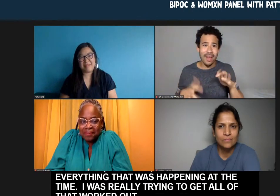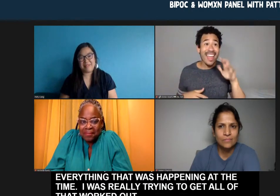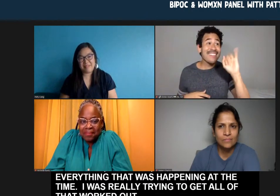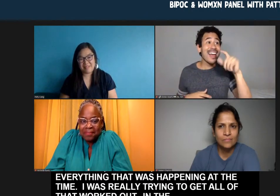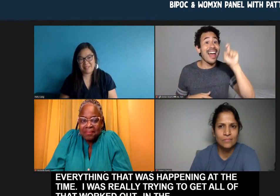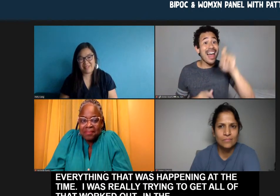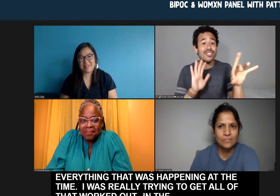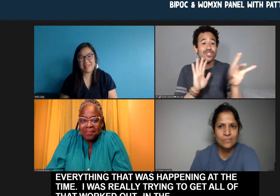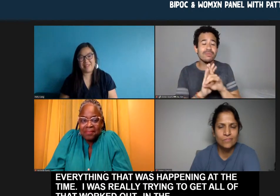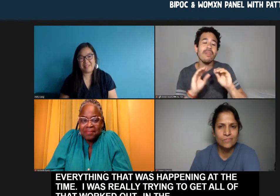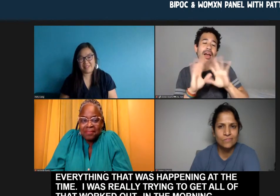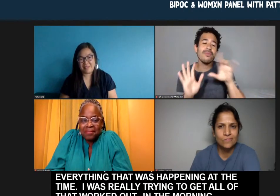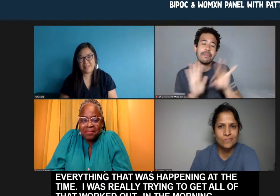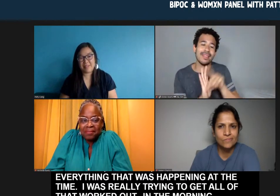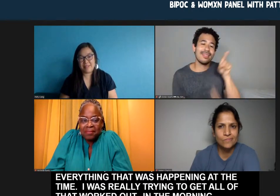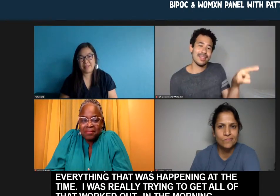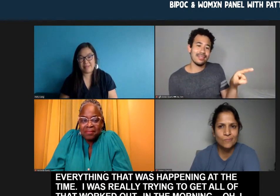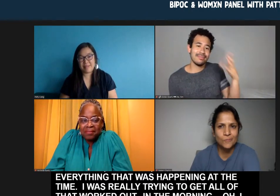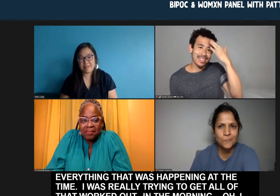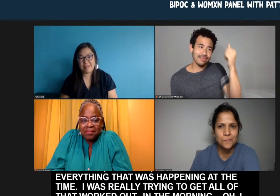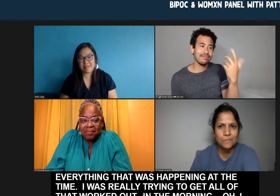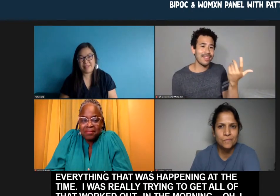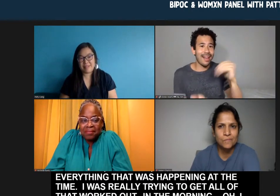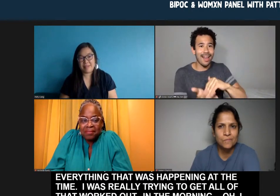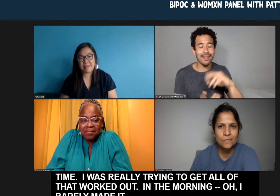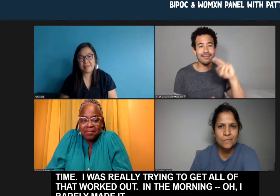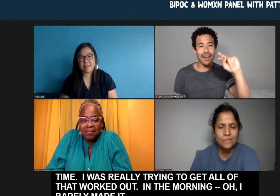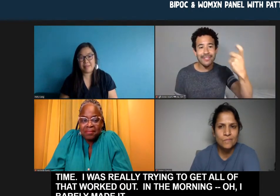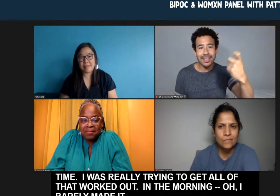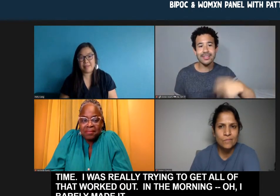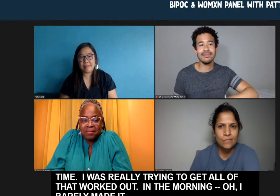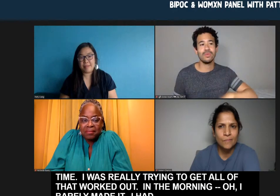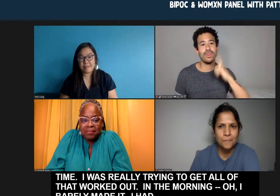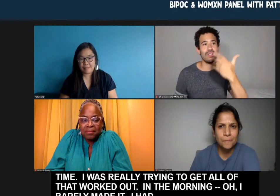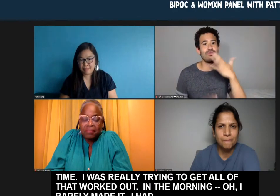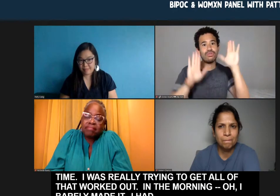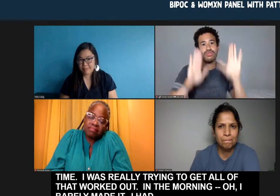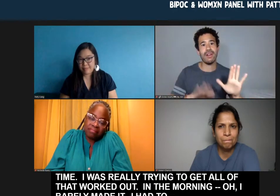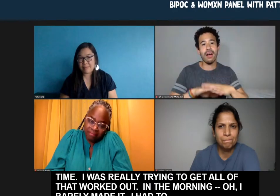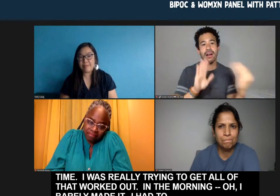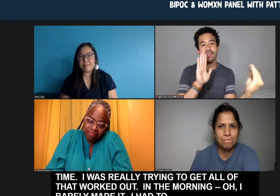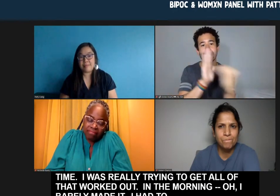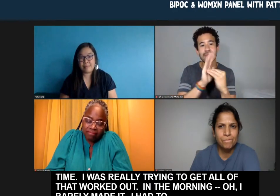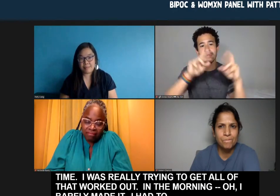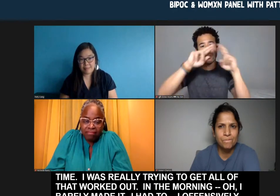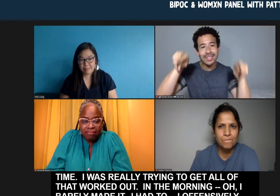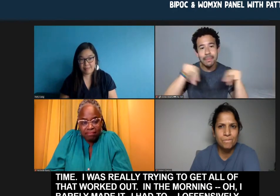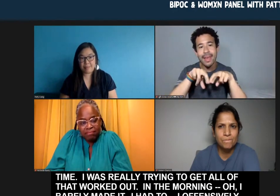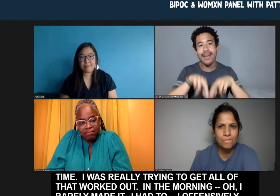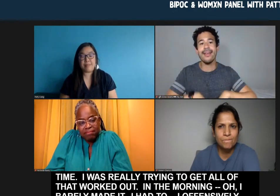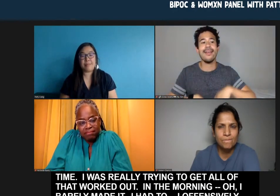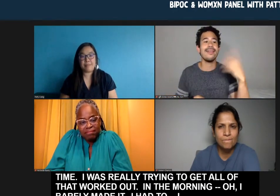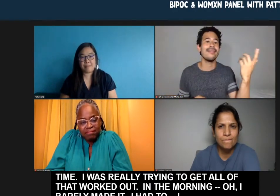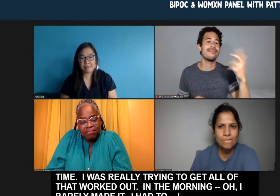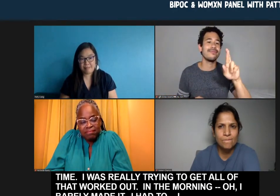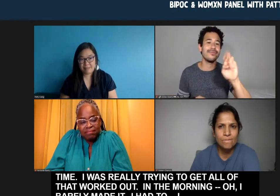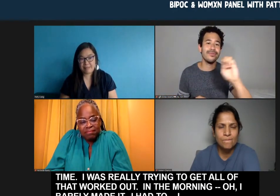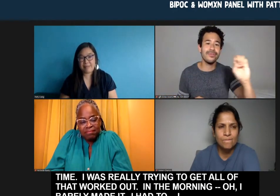I barely made it. I obviously had to pick the Netflix with that wonderful opportunity and send in my resume